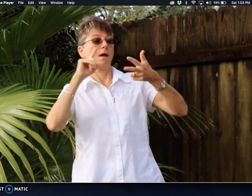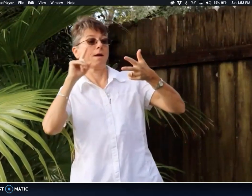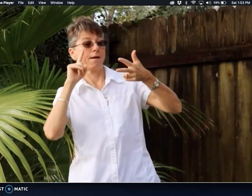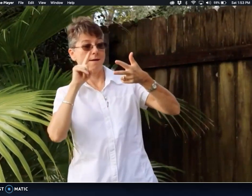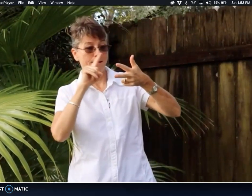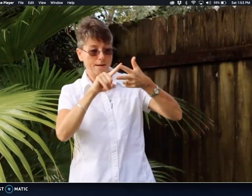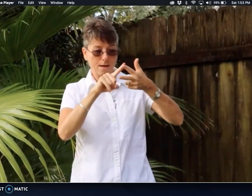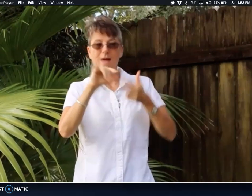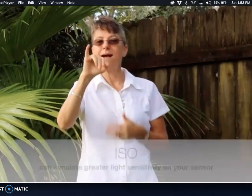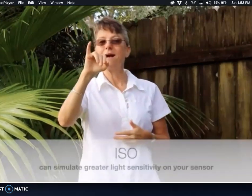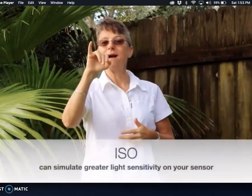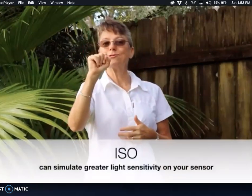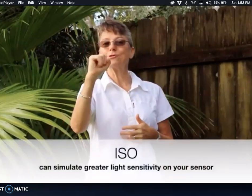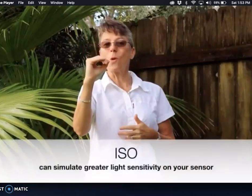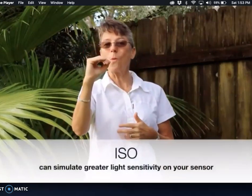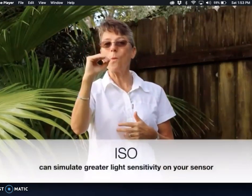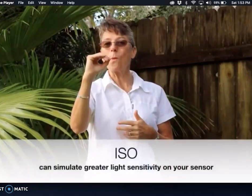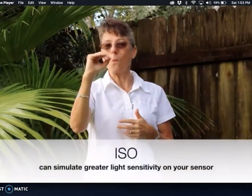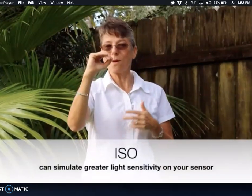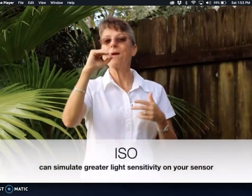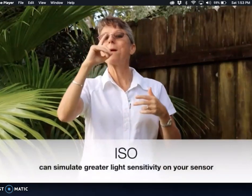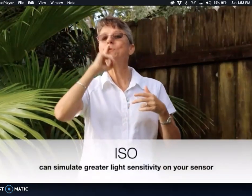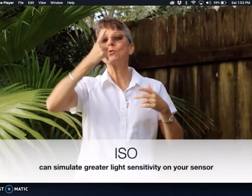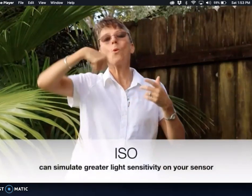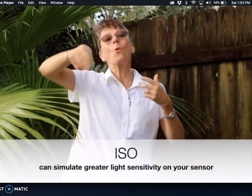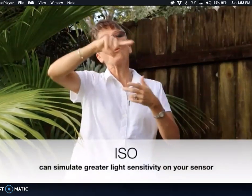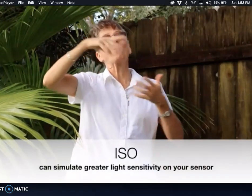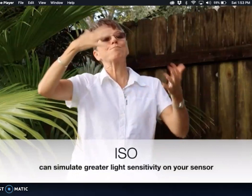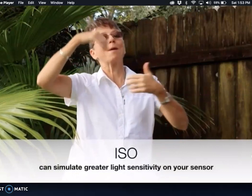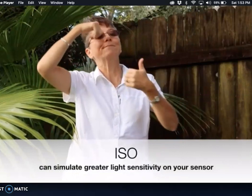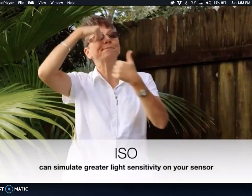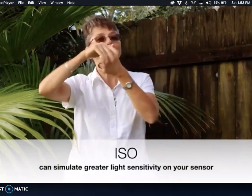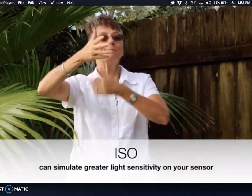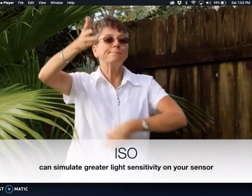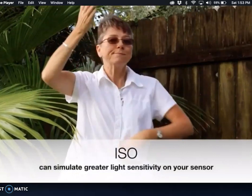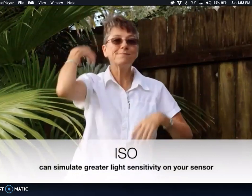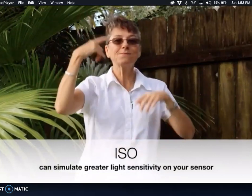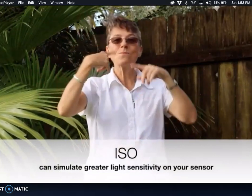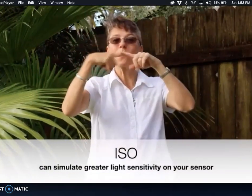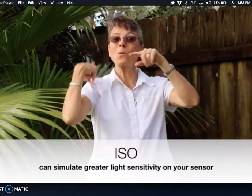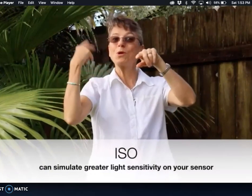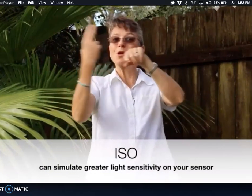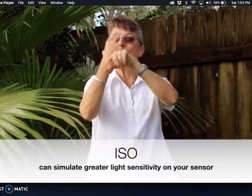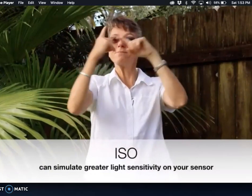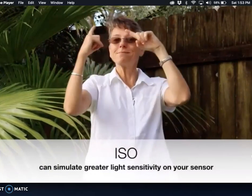So we talked about aperture, but now let's transition to ISO. And I'm sure many of you